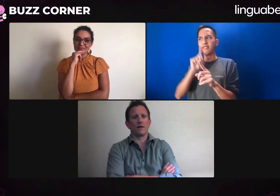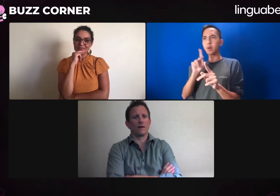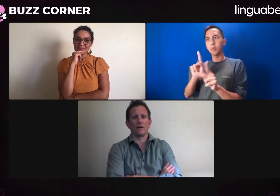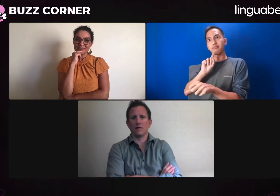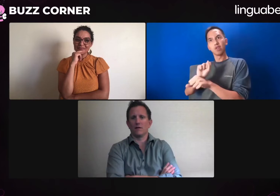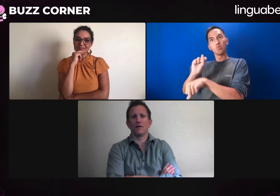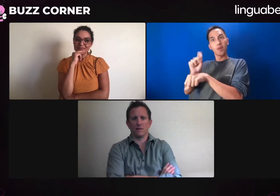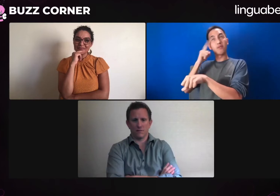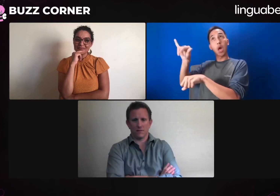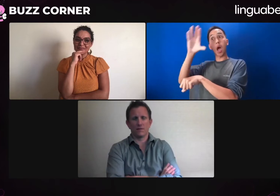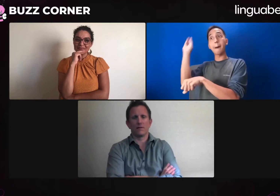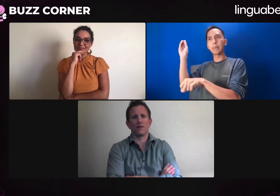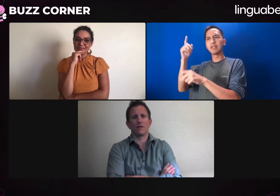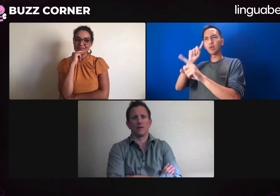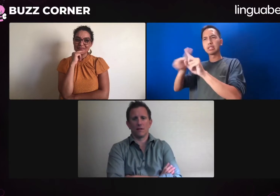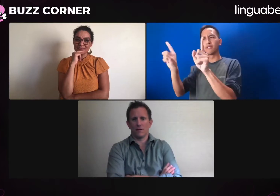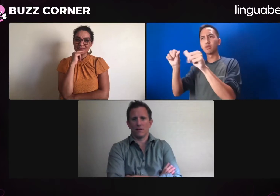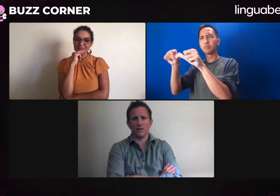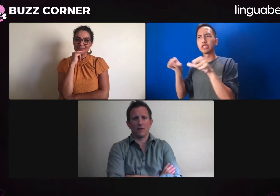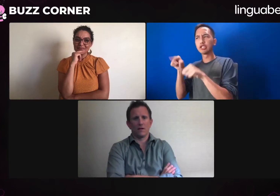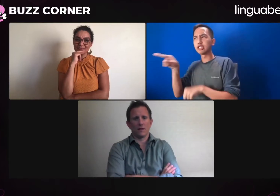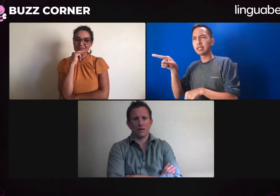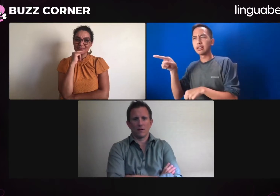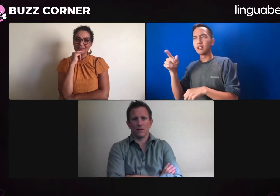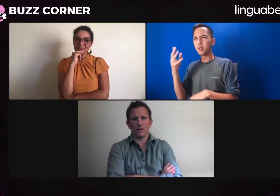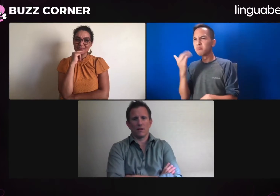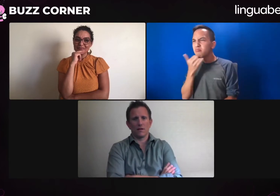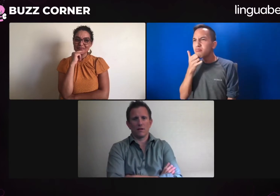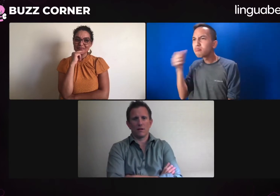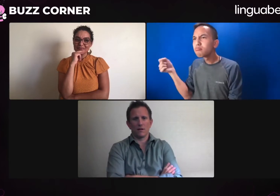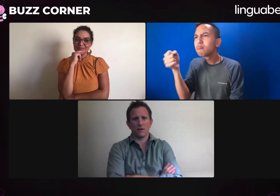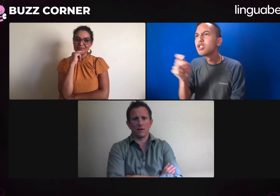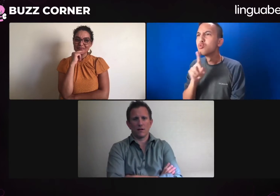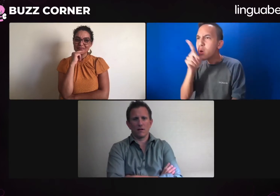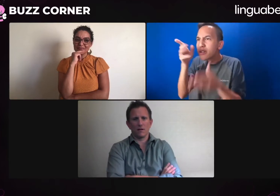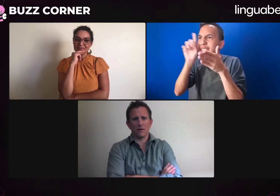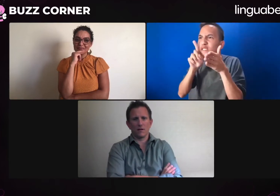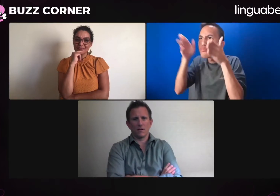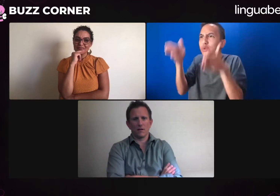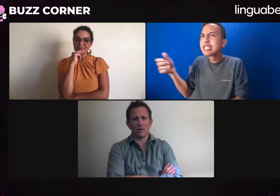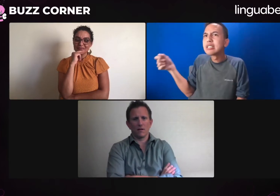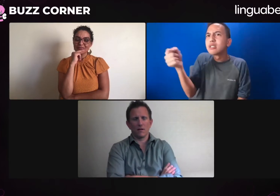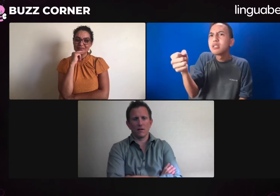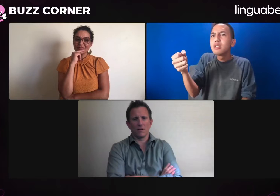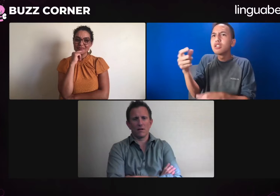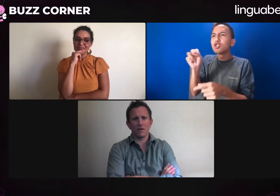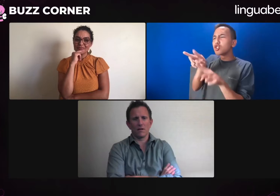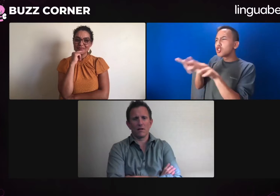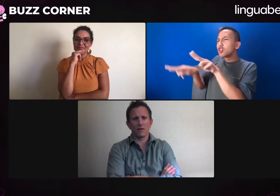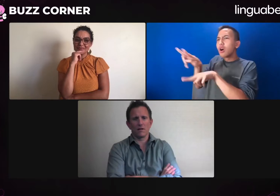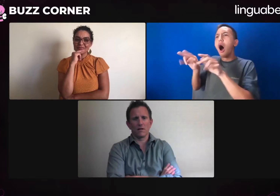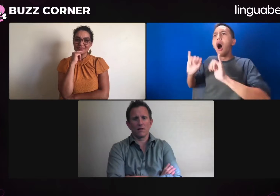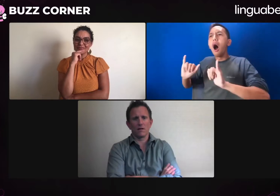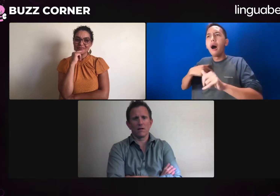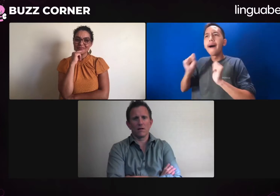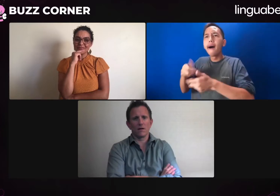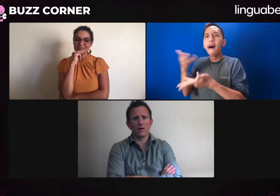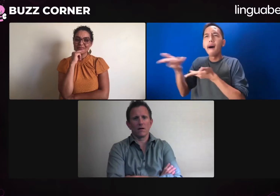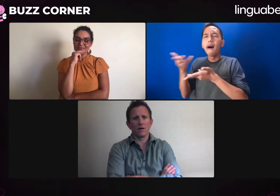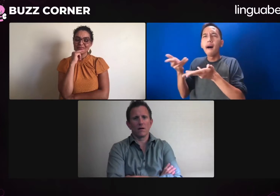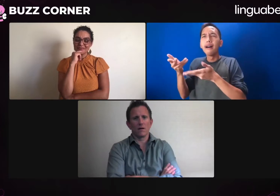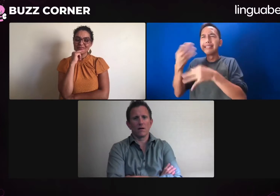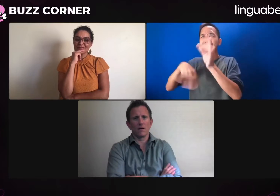deaf people who work there, not as interpreters, but employees in the company in different positions. So why not have a real